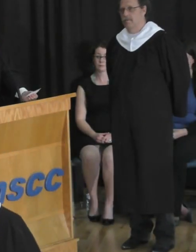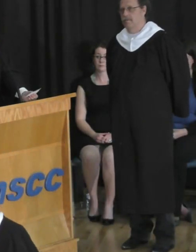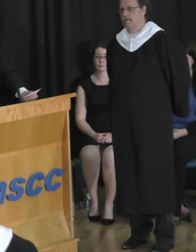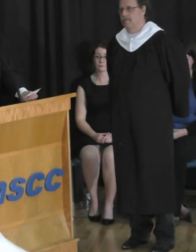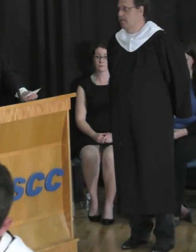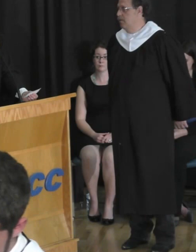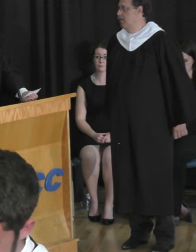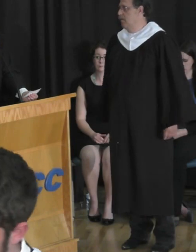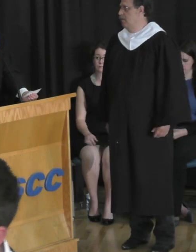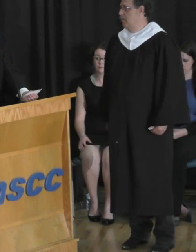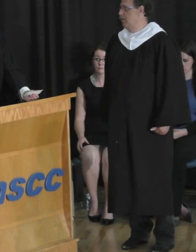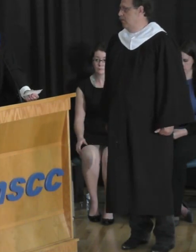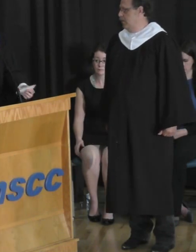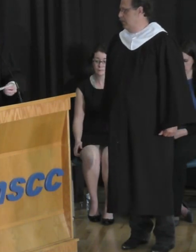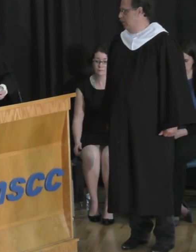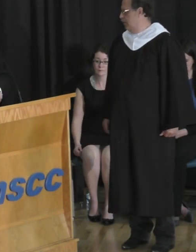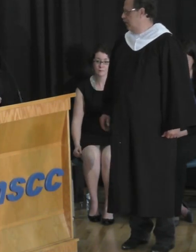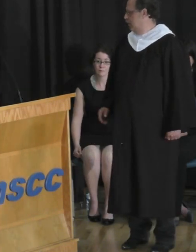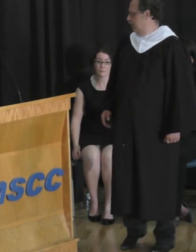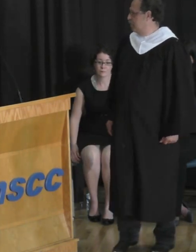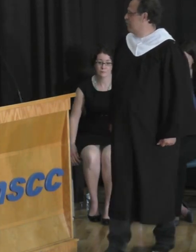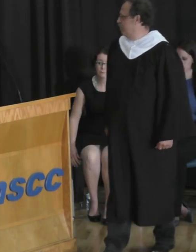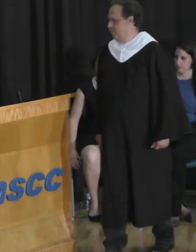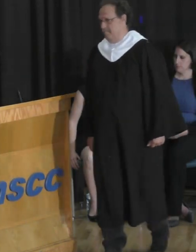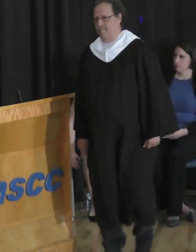Charles Wilson, honors.